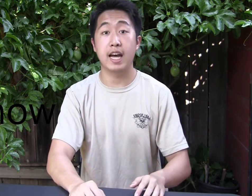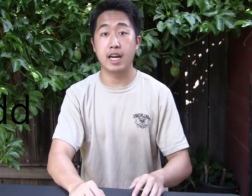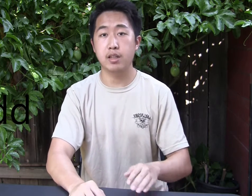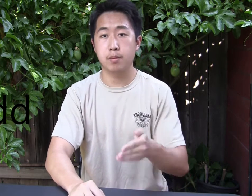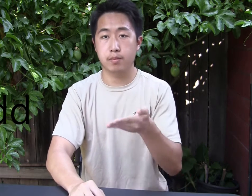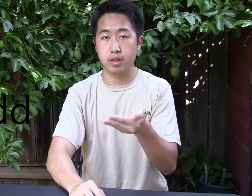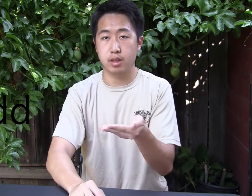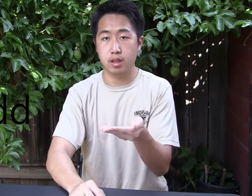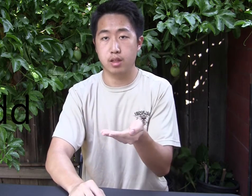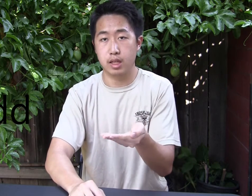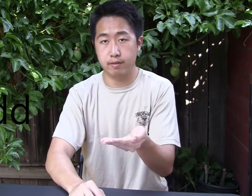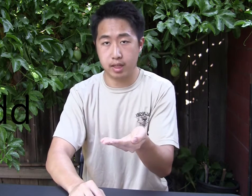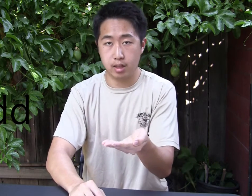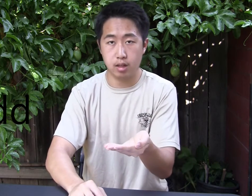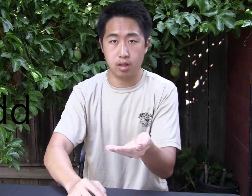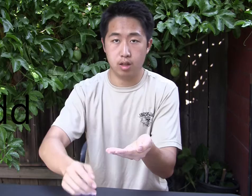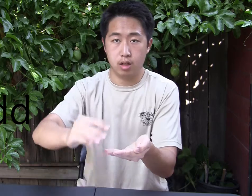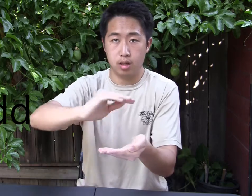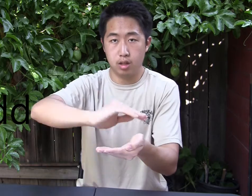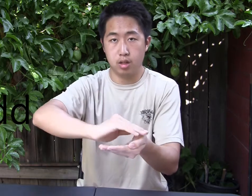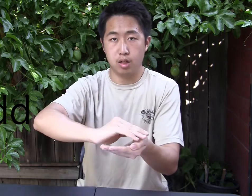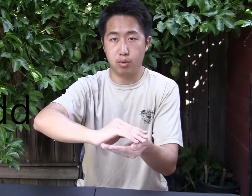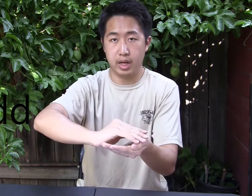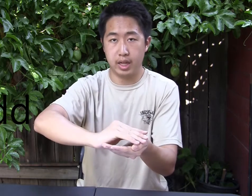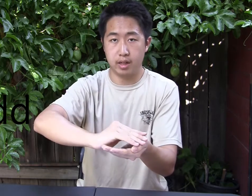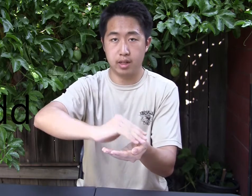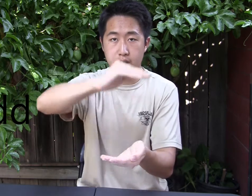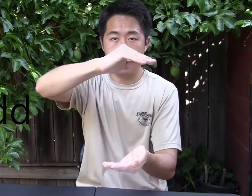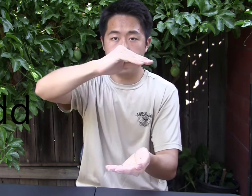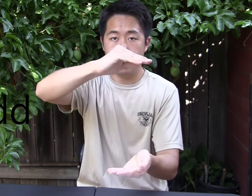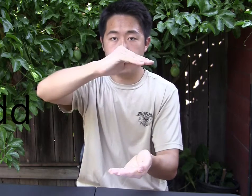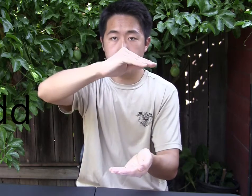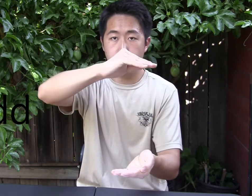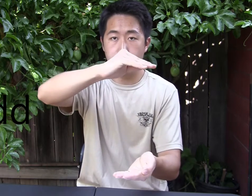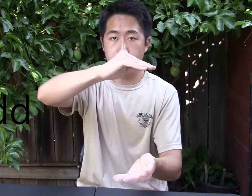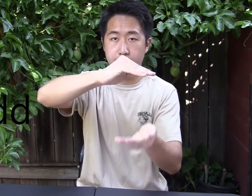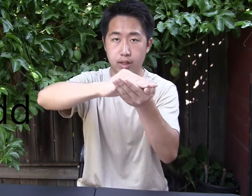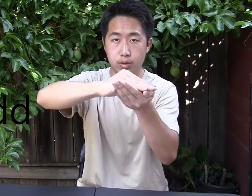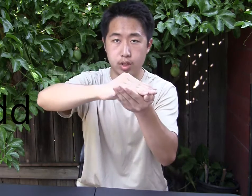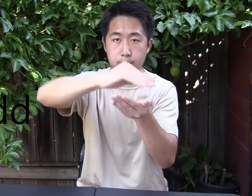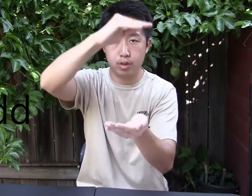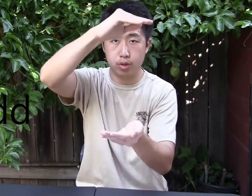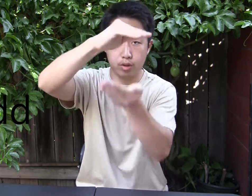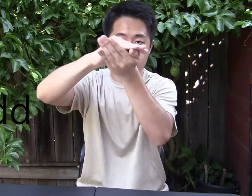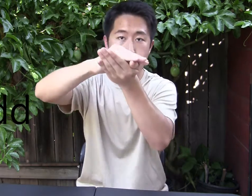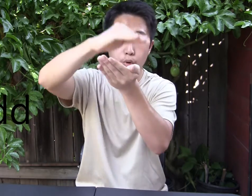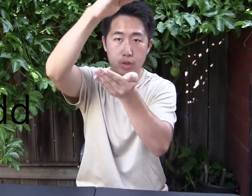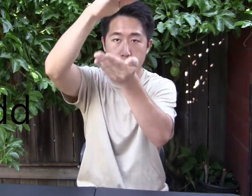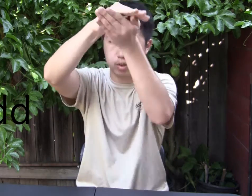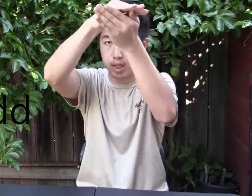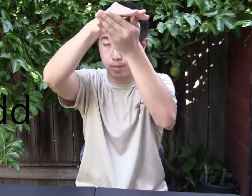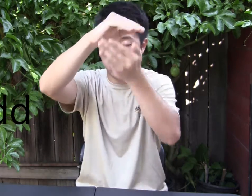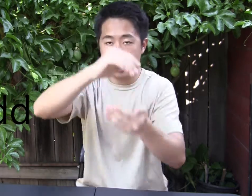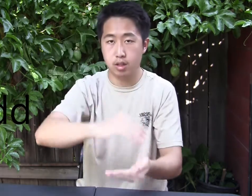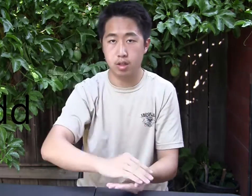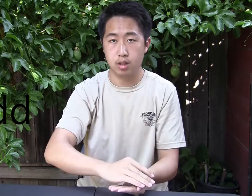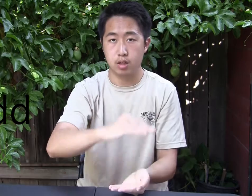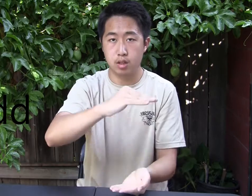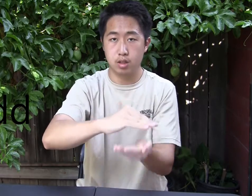Add. Left hand. Right hand. And when the right hand goes up, do this multiple times. Shows